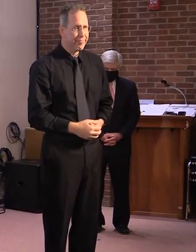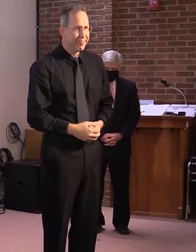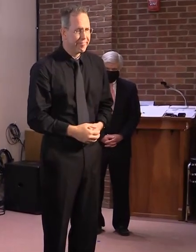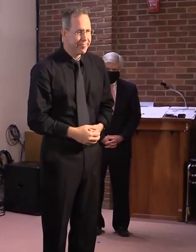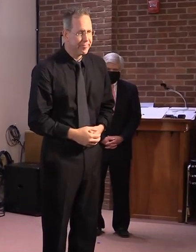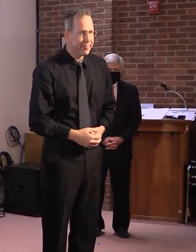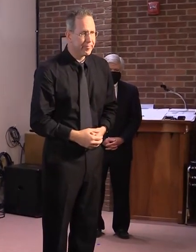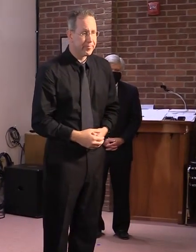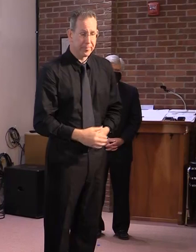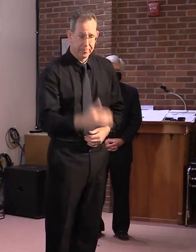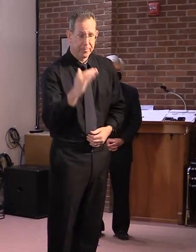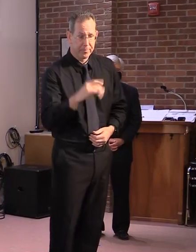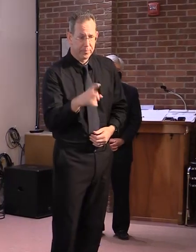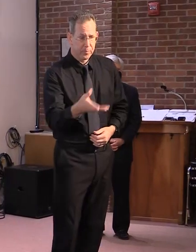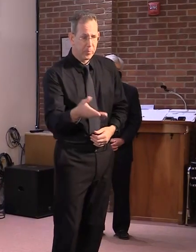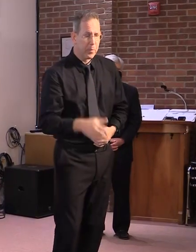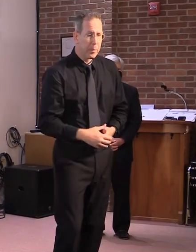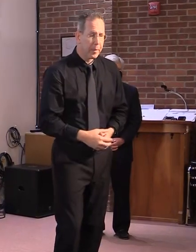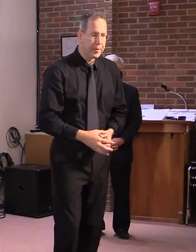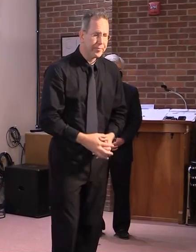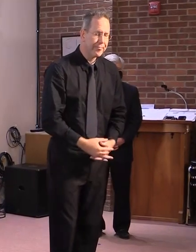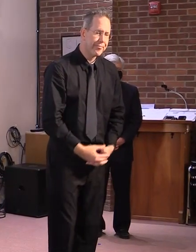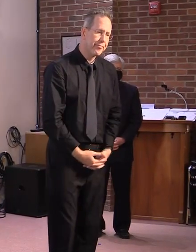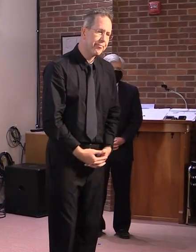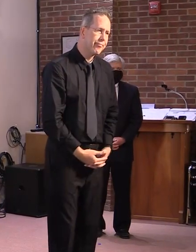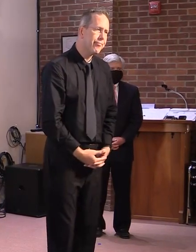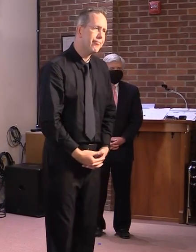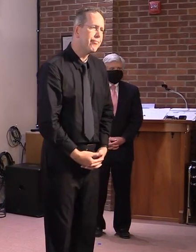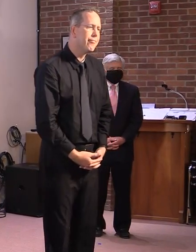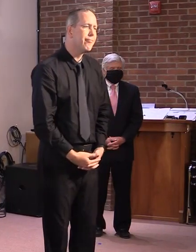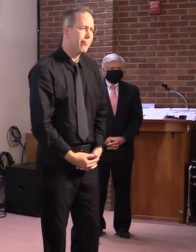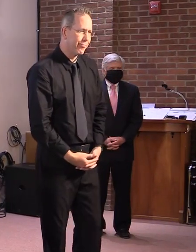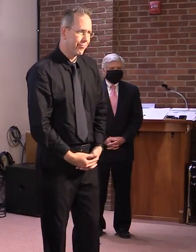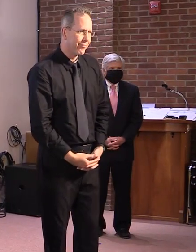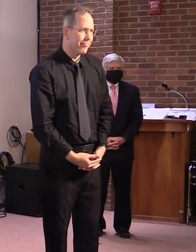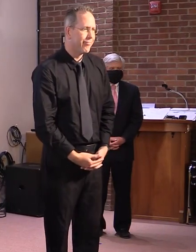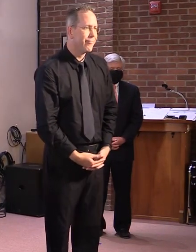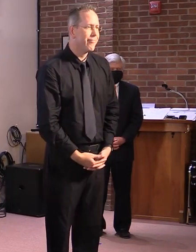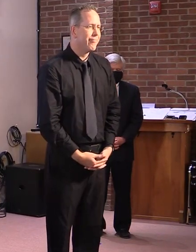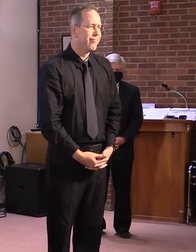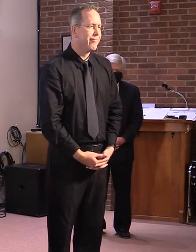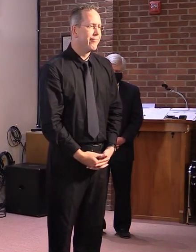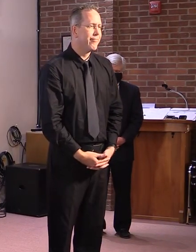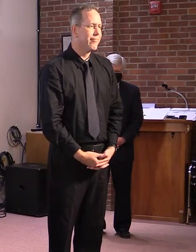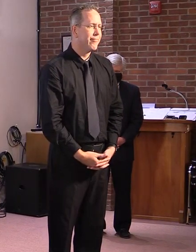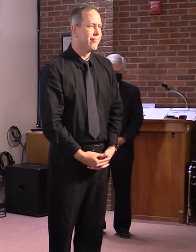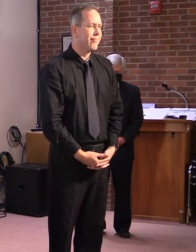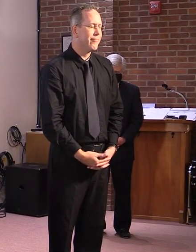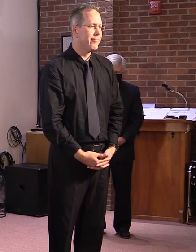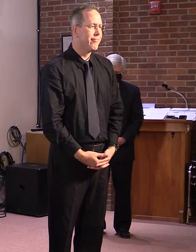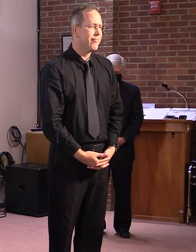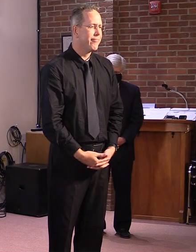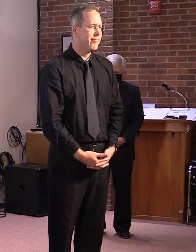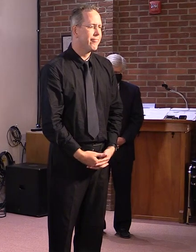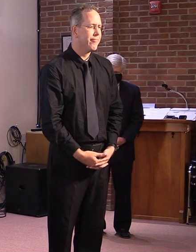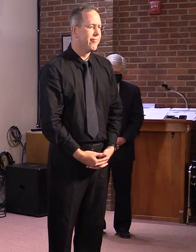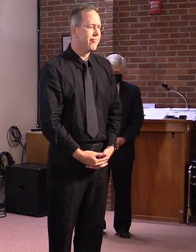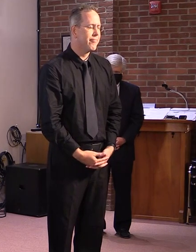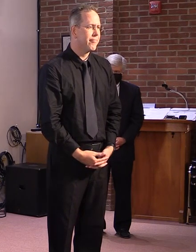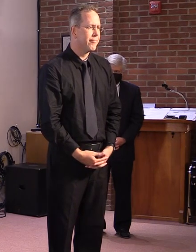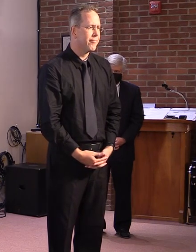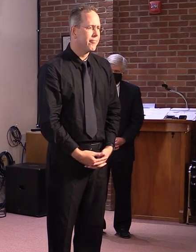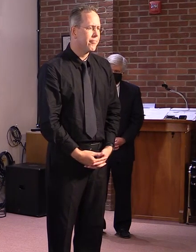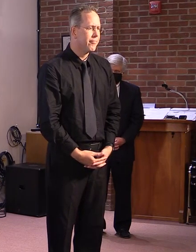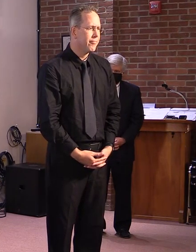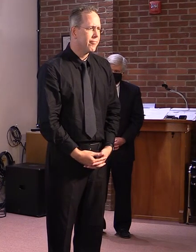Hi, good morning, everybody. As always, thanks for making yourself so available. I have two questions, one for Dr. Levine and one for Mike Kuchek,